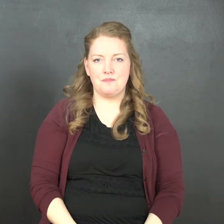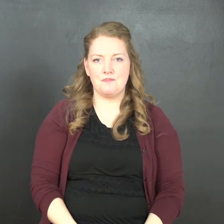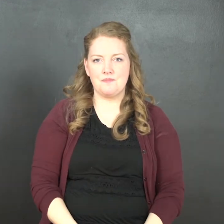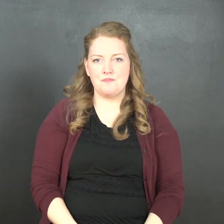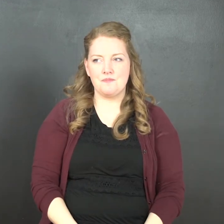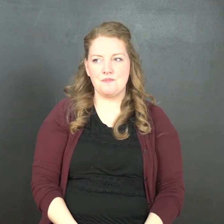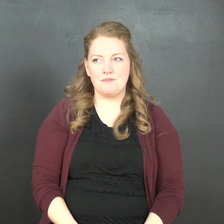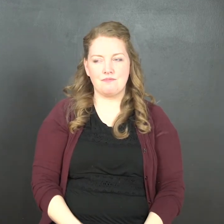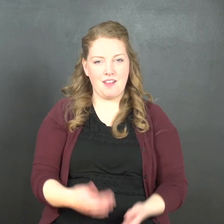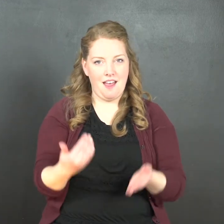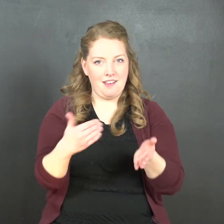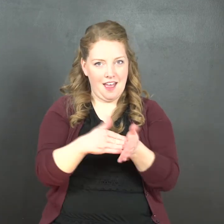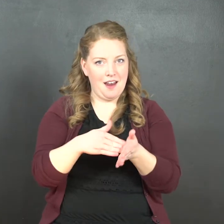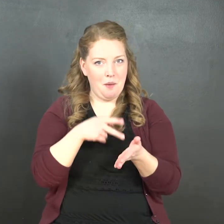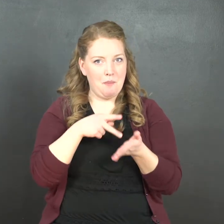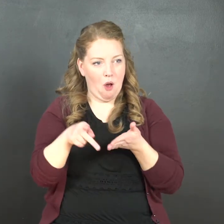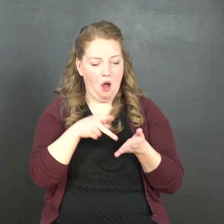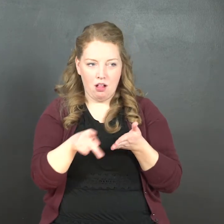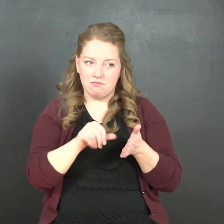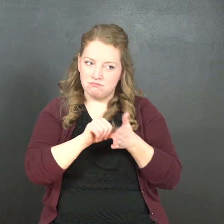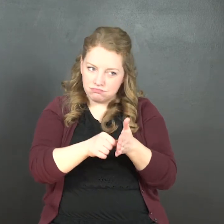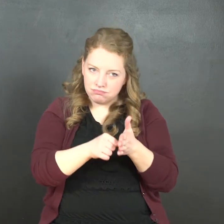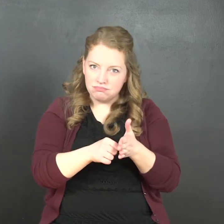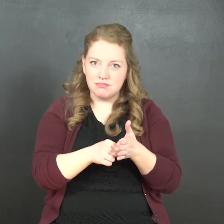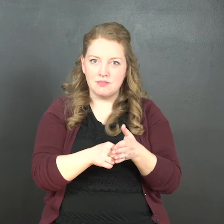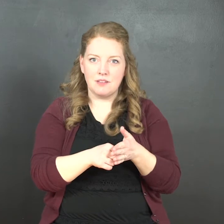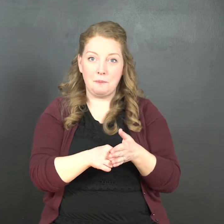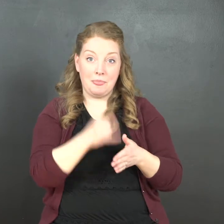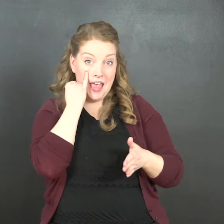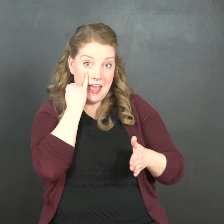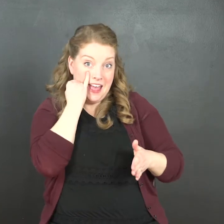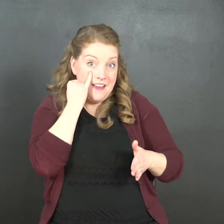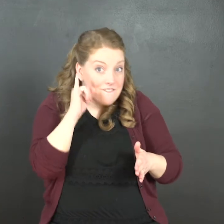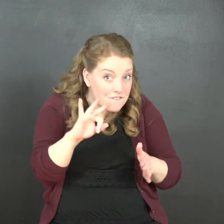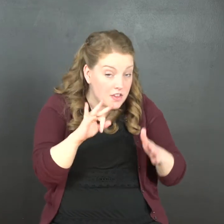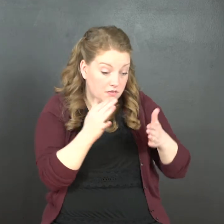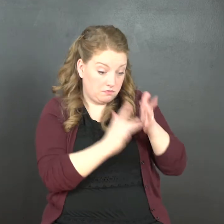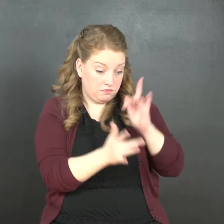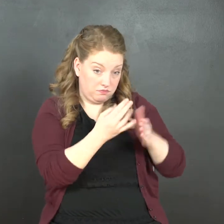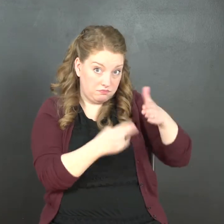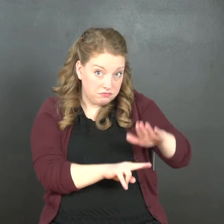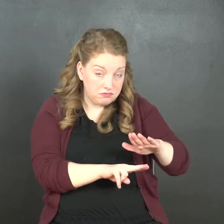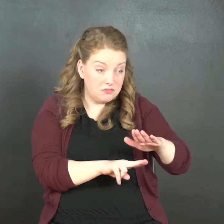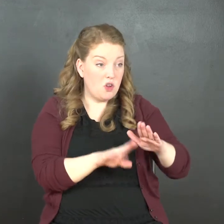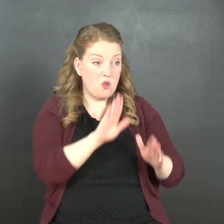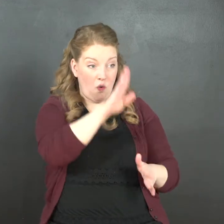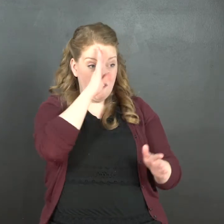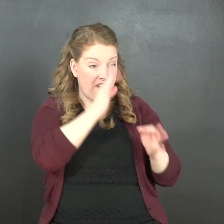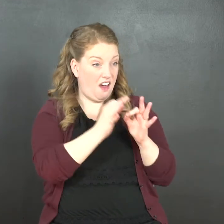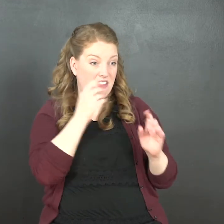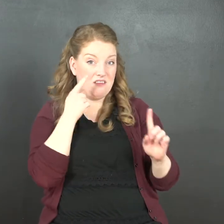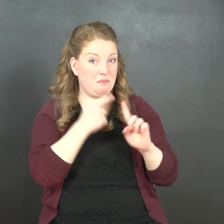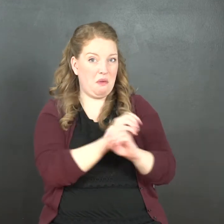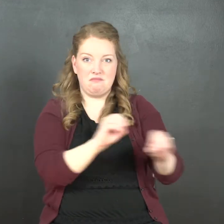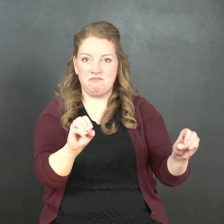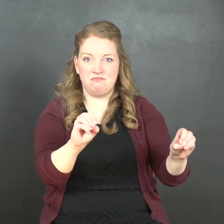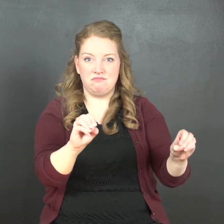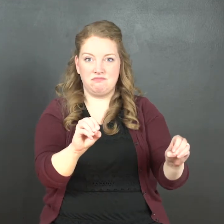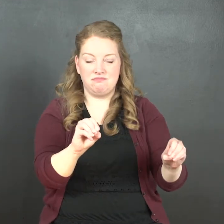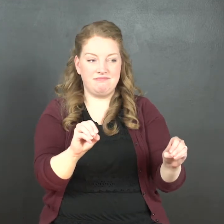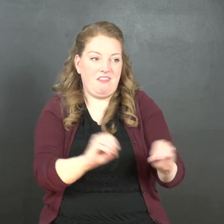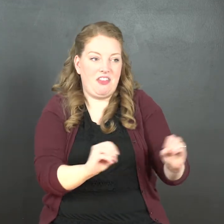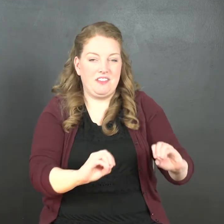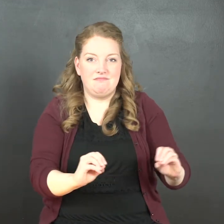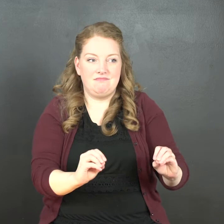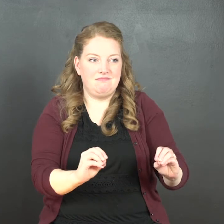Again, he builds on this idea. Now your faith is futile. It's meaningless. There's nothing to it. And Paul says, you are still in